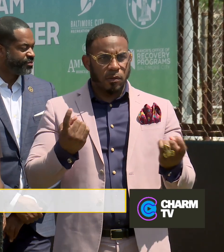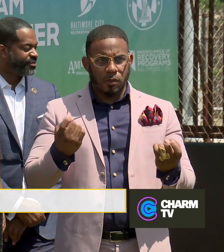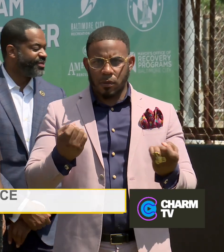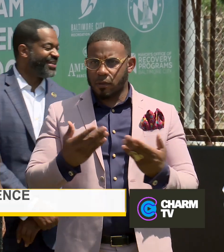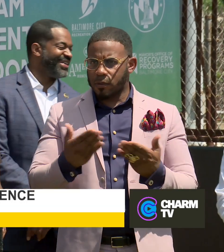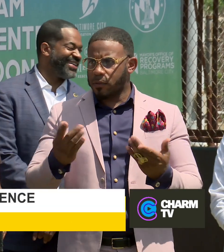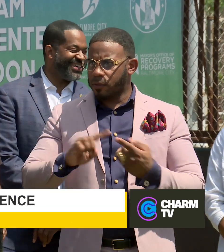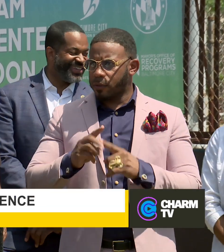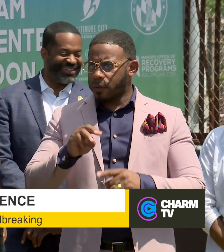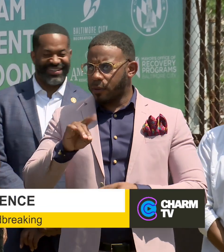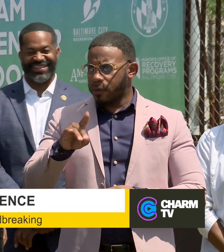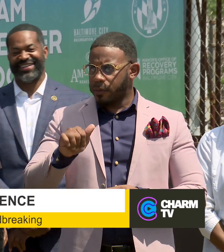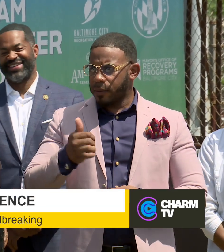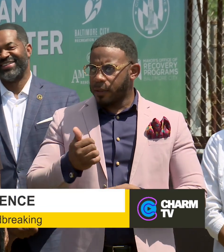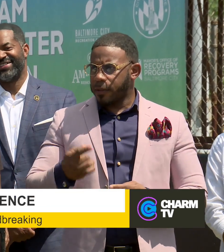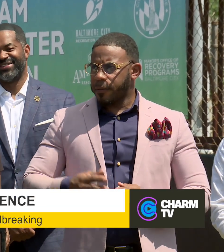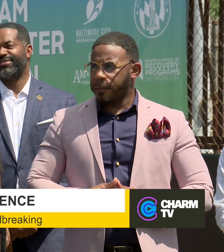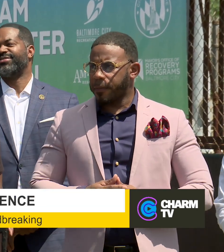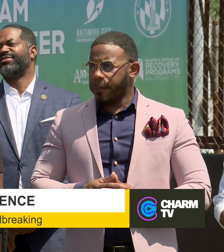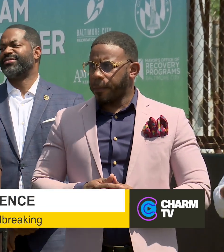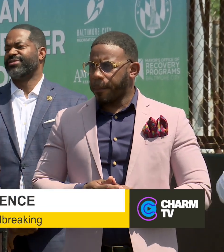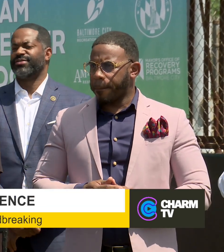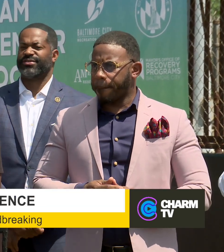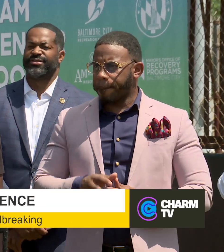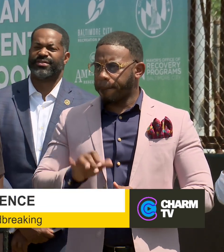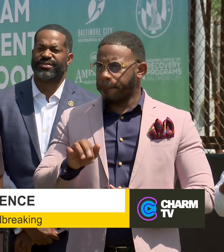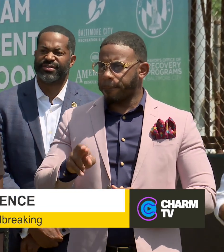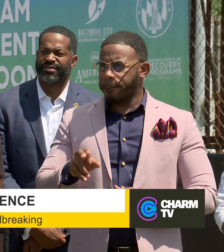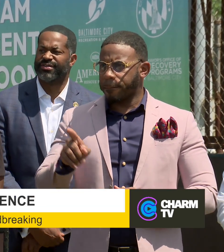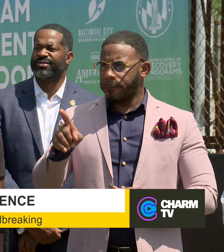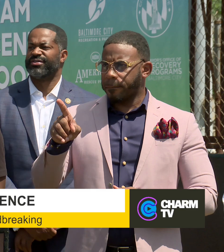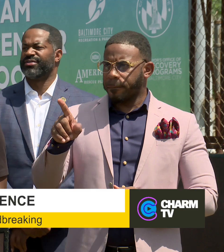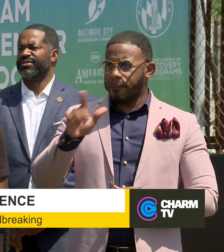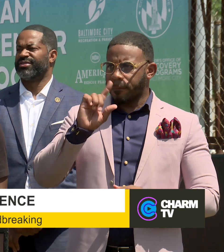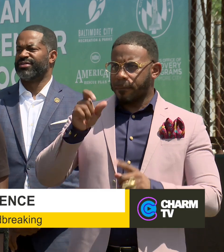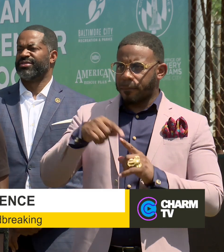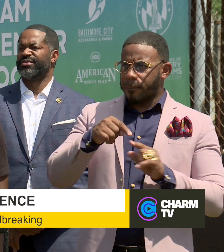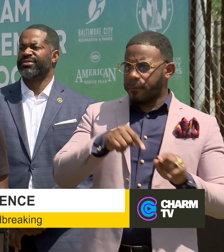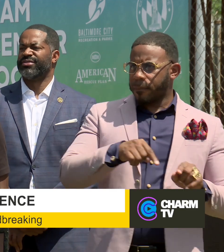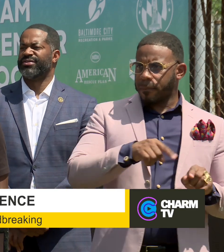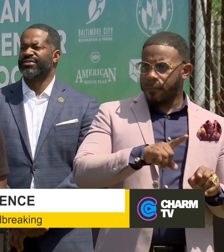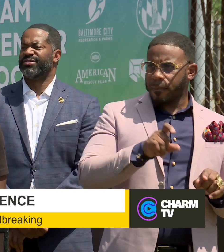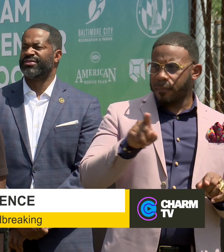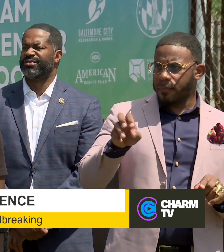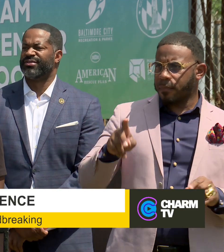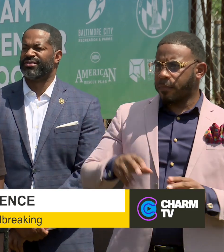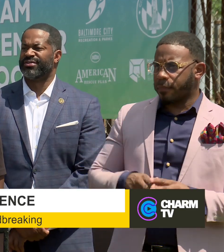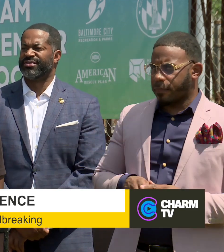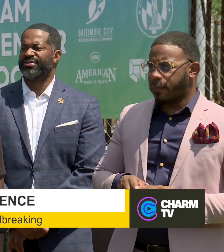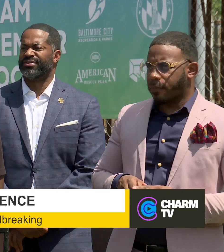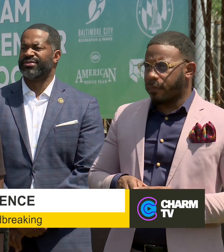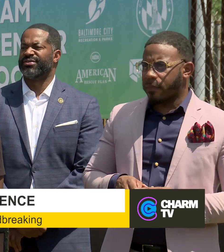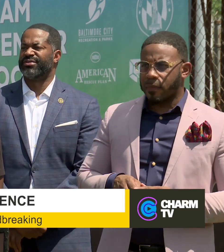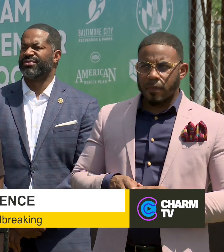from our friends in the media. Junior? Oh, that you're good.